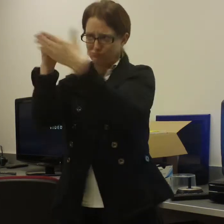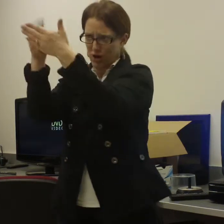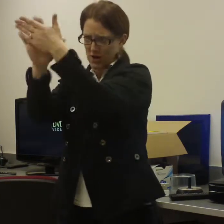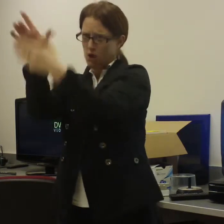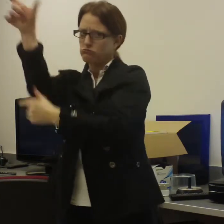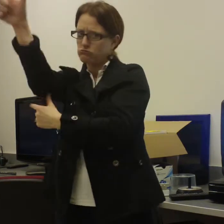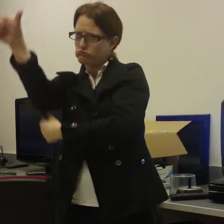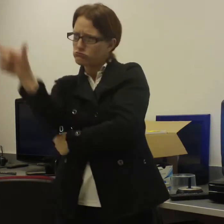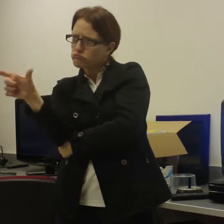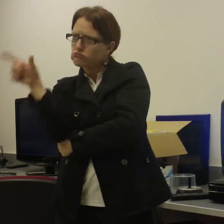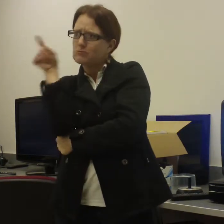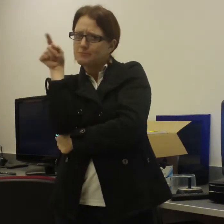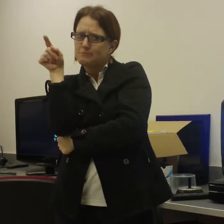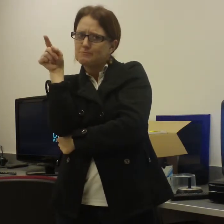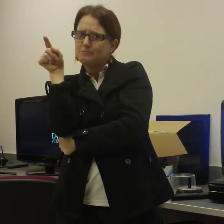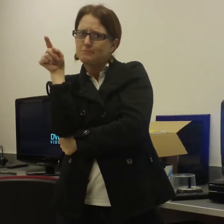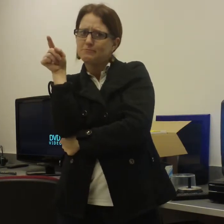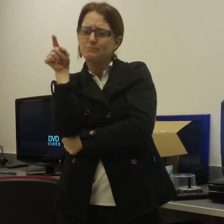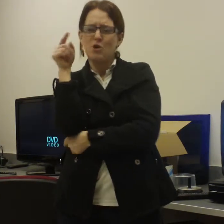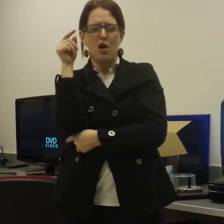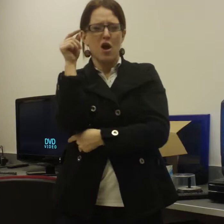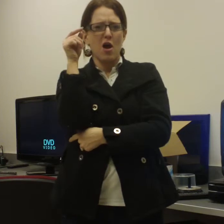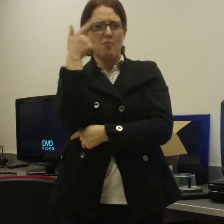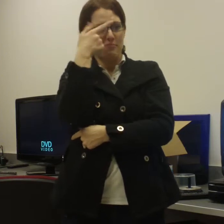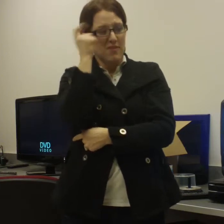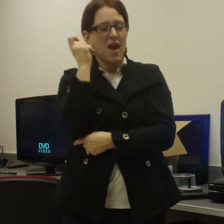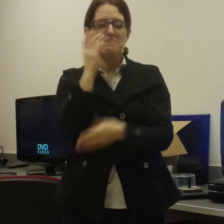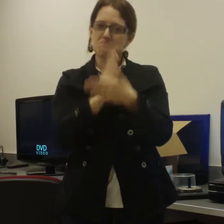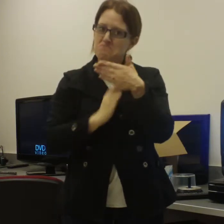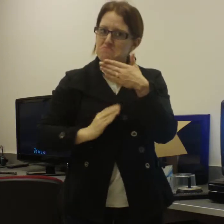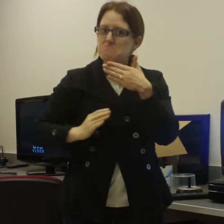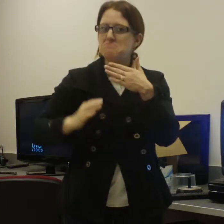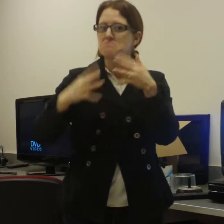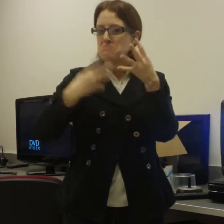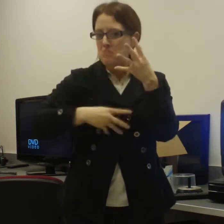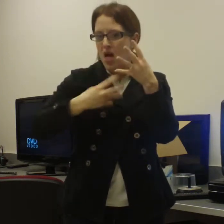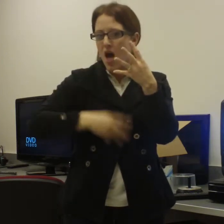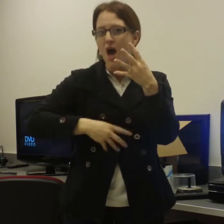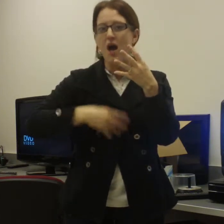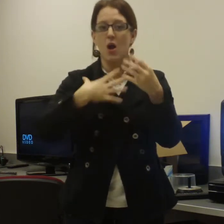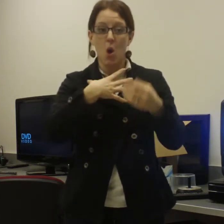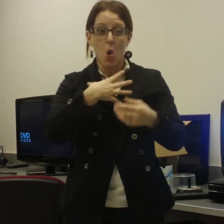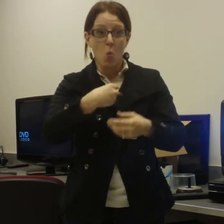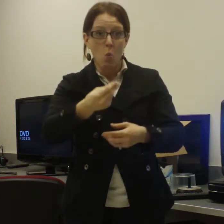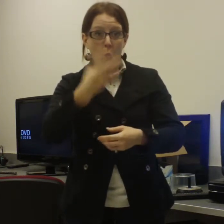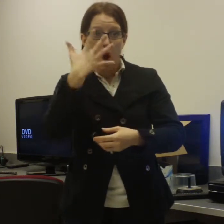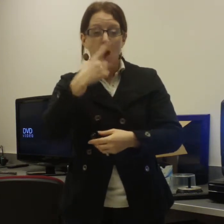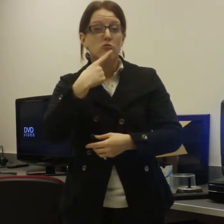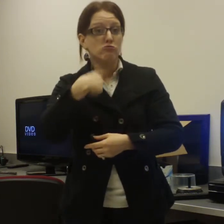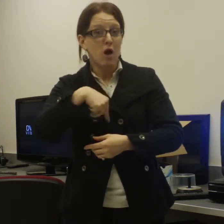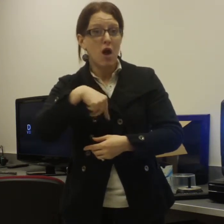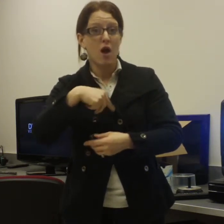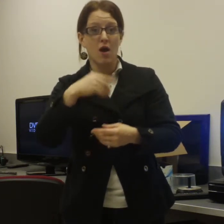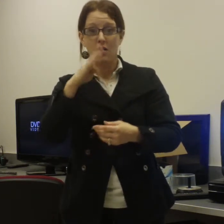side. Because part of blood is the red and white blood cell. Okay? Is there more to